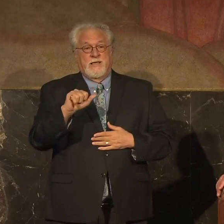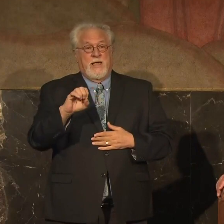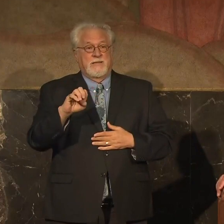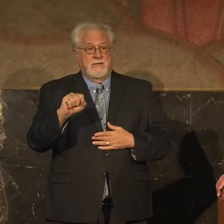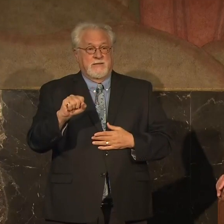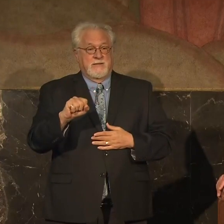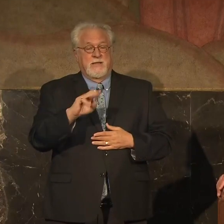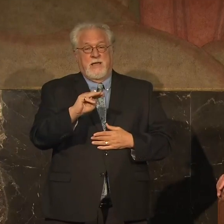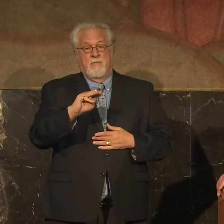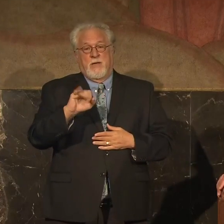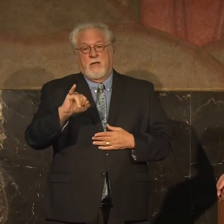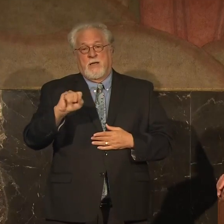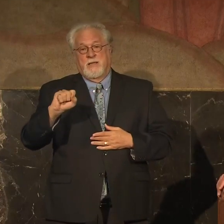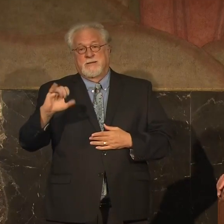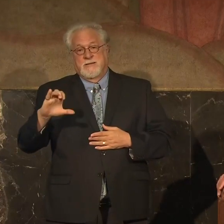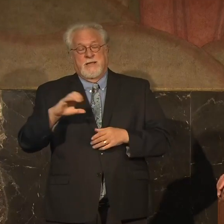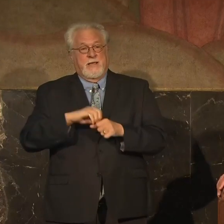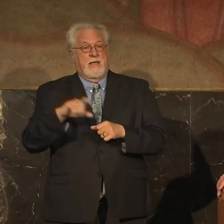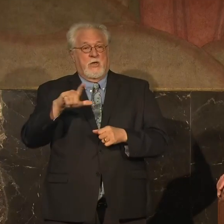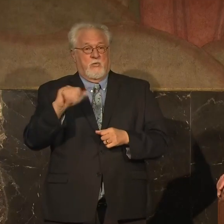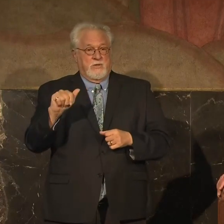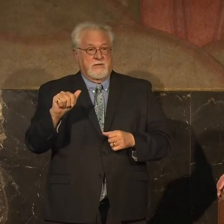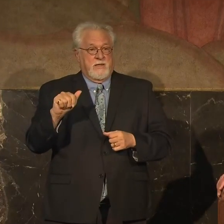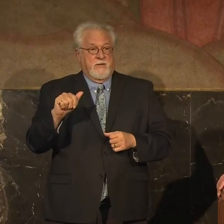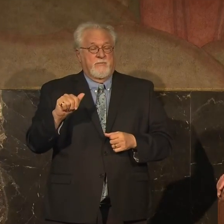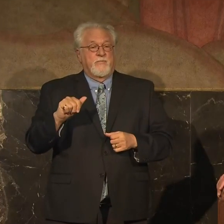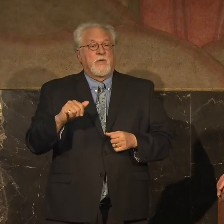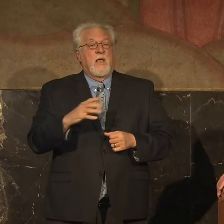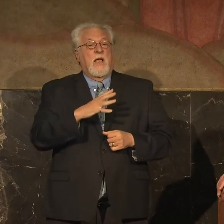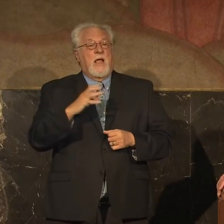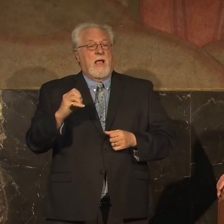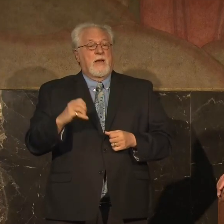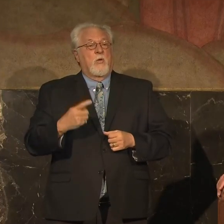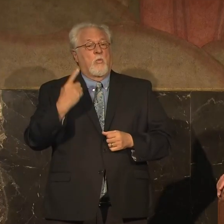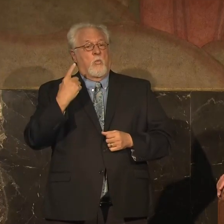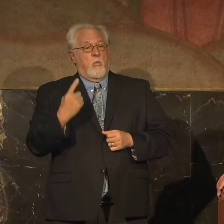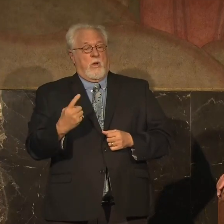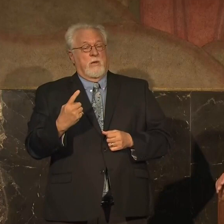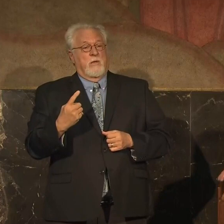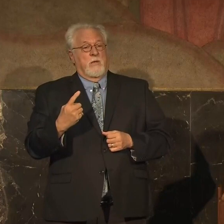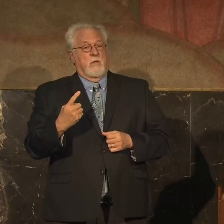of MISC across the state of Louisiana and 1